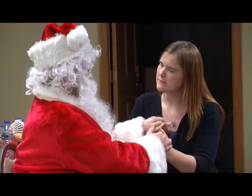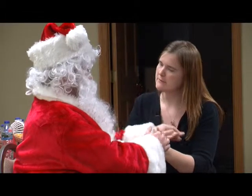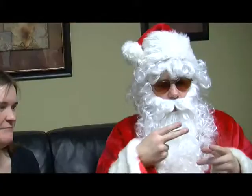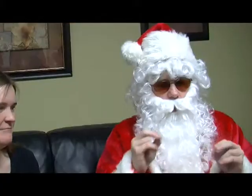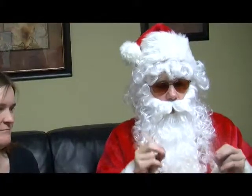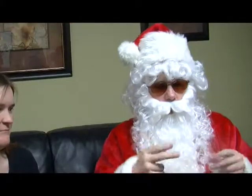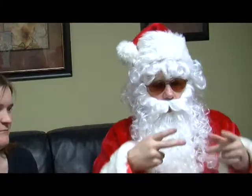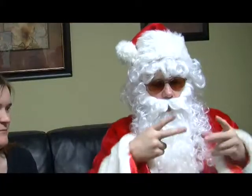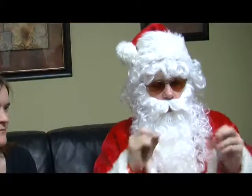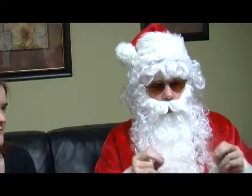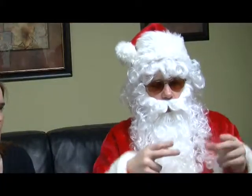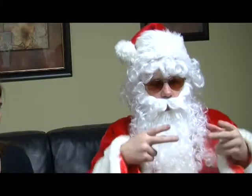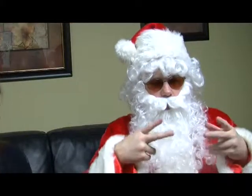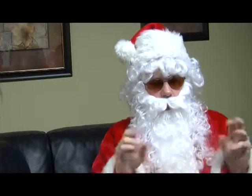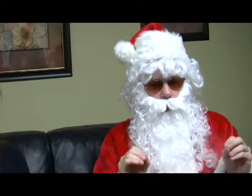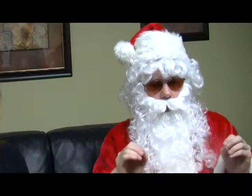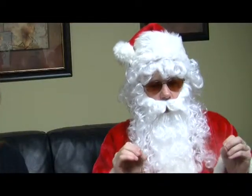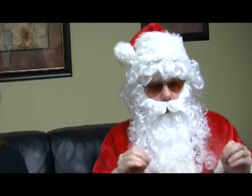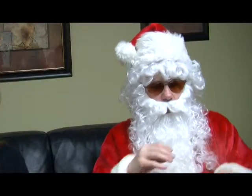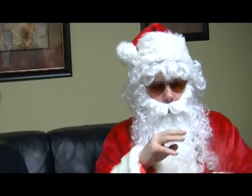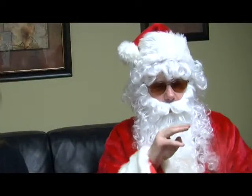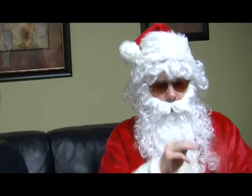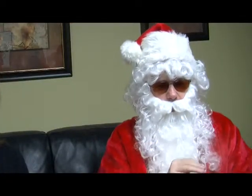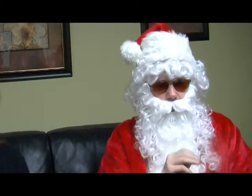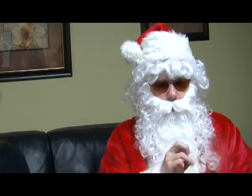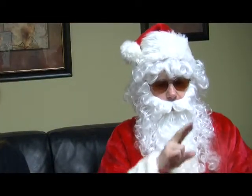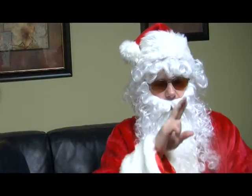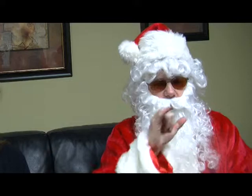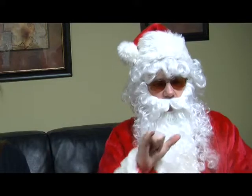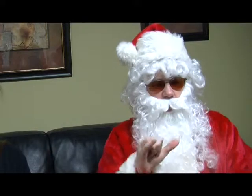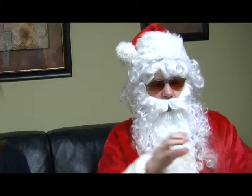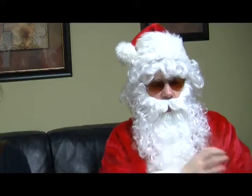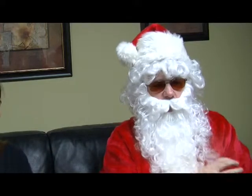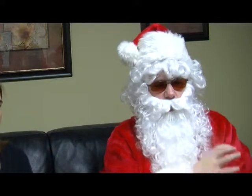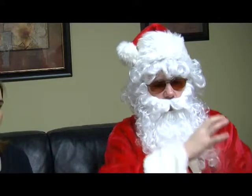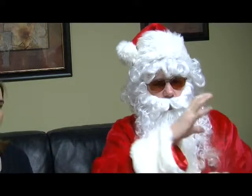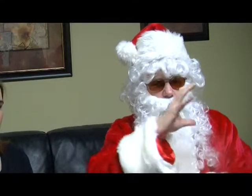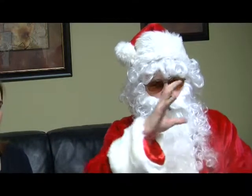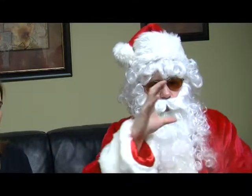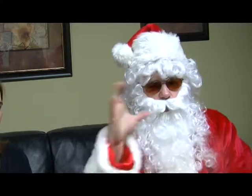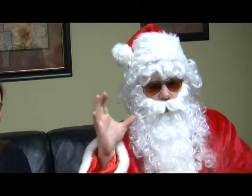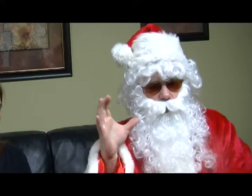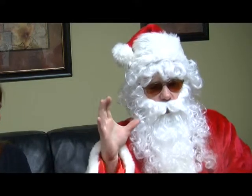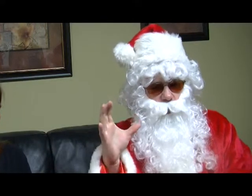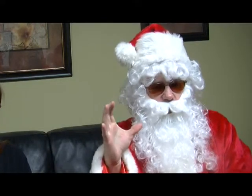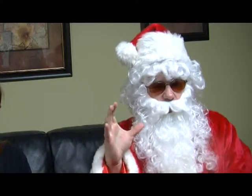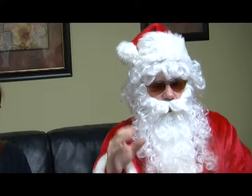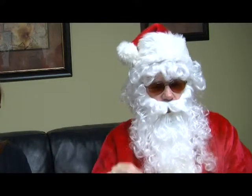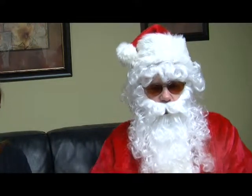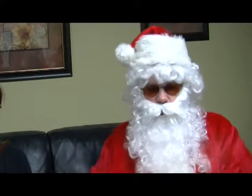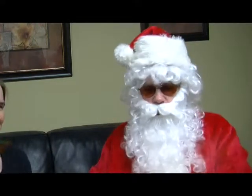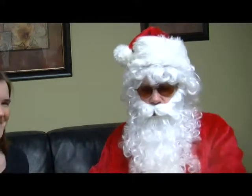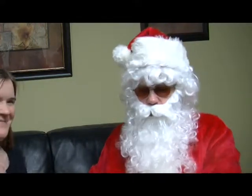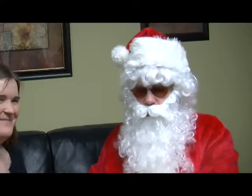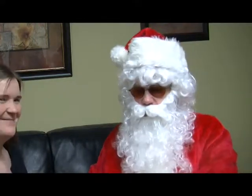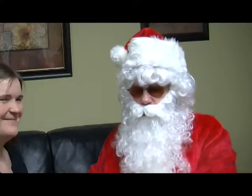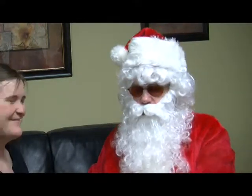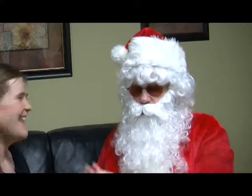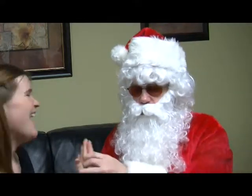the holidays. Ho, ho, ho! Merry Christmas!